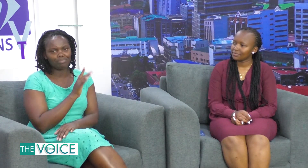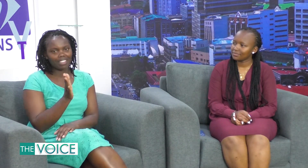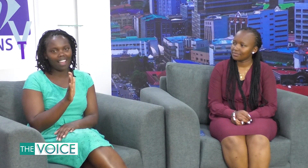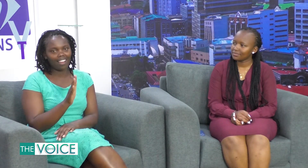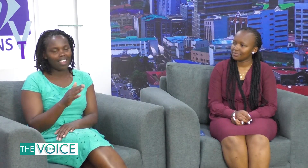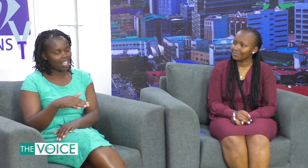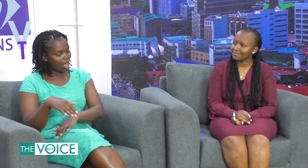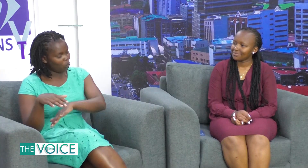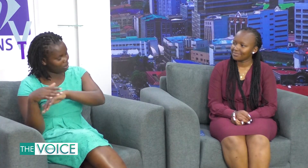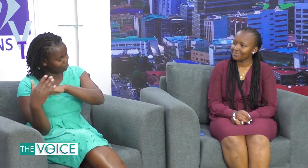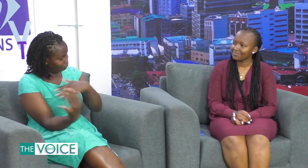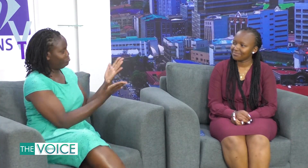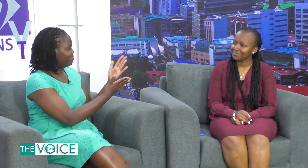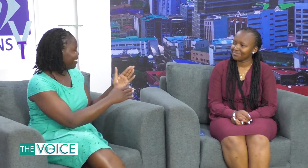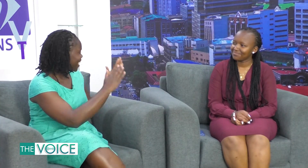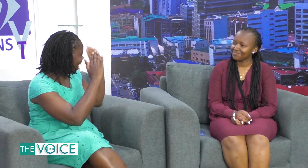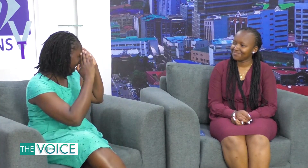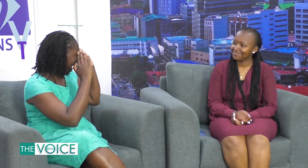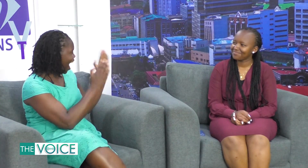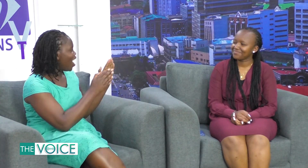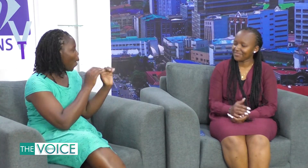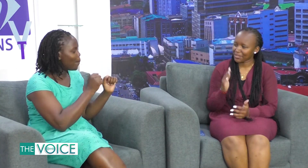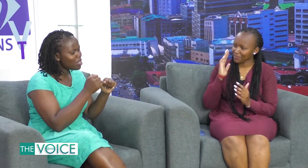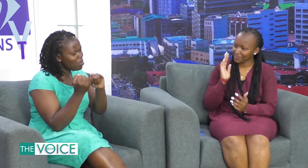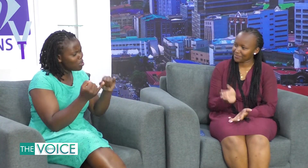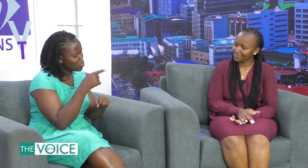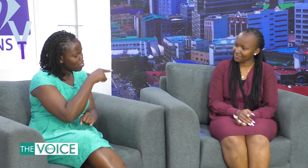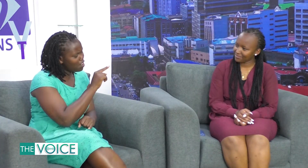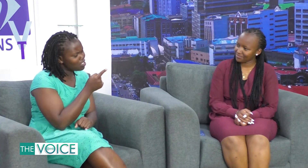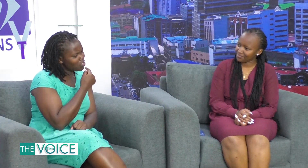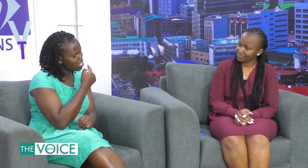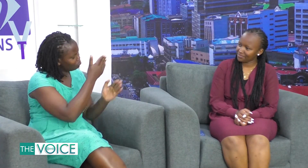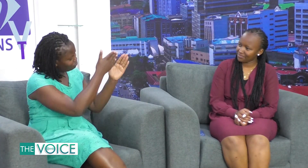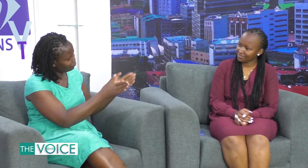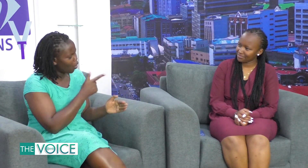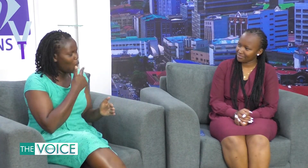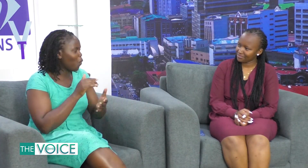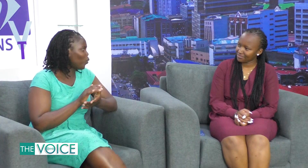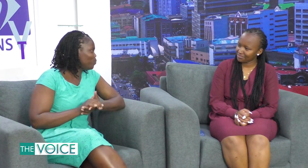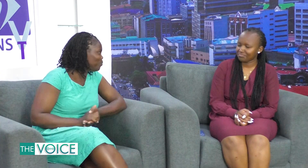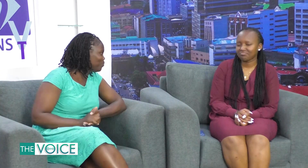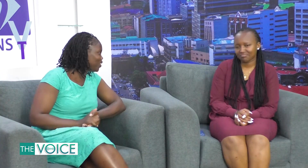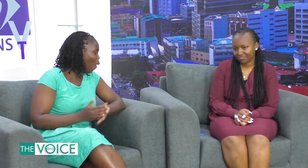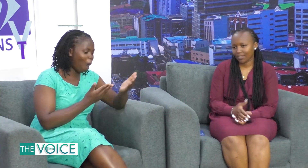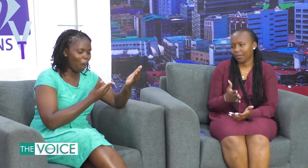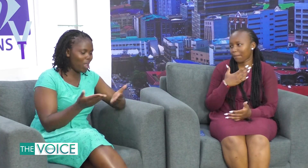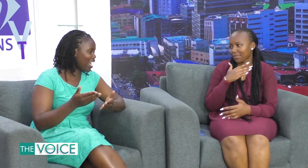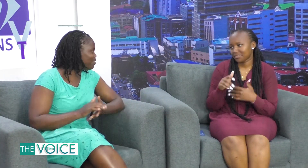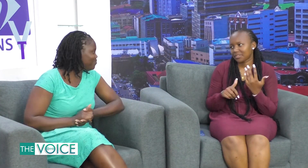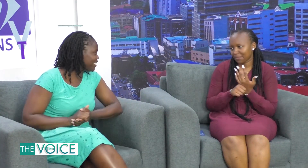won't say a lot about her. I will welcome her. Hello. Maybe Hello. Will you introduce yourself and tell us something about